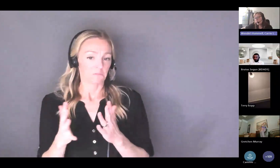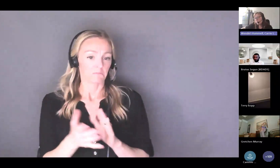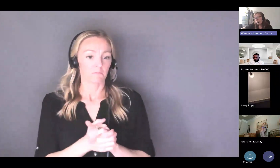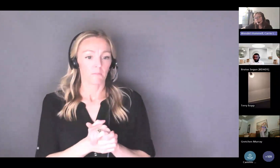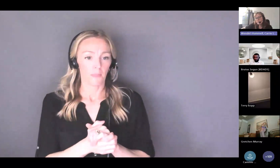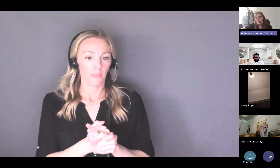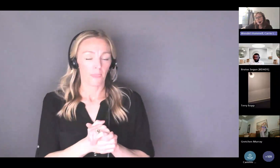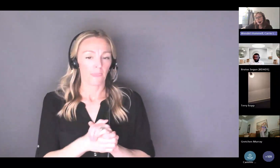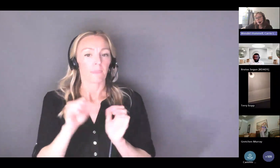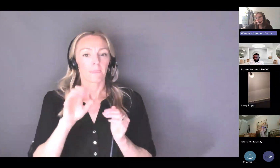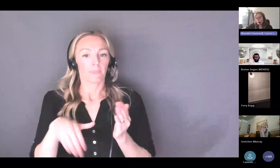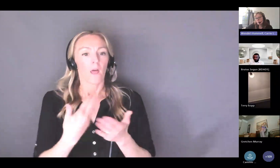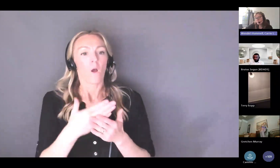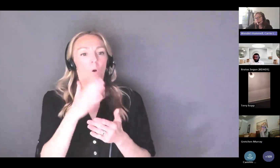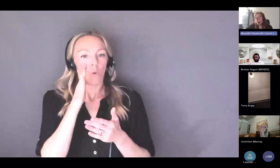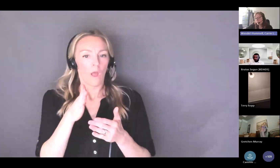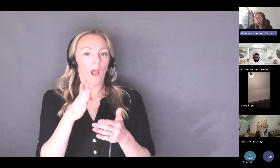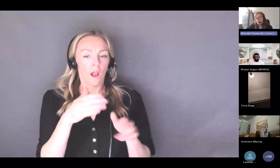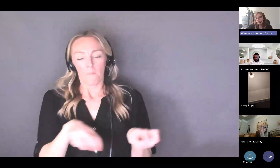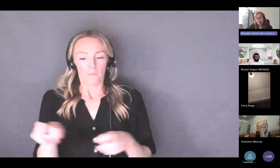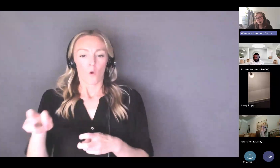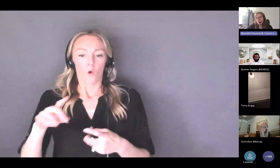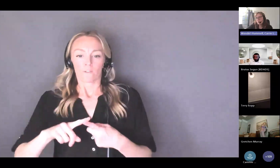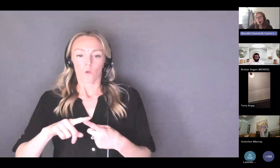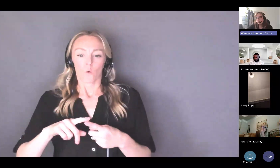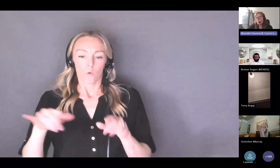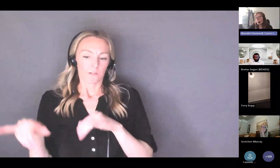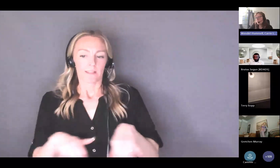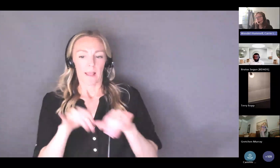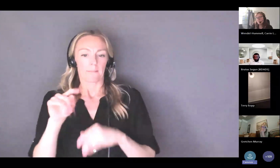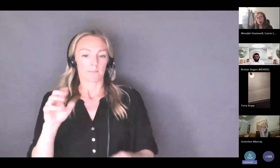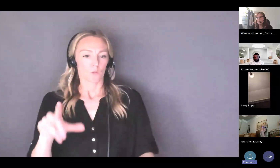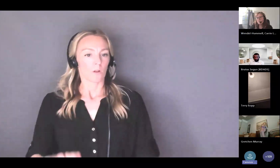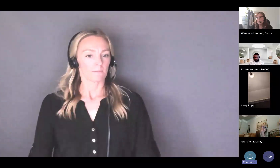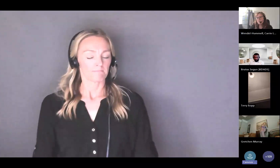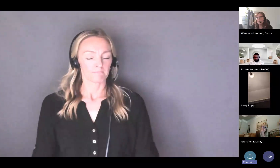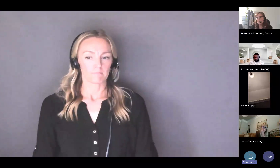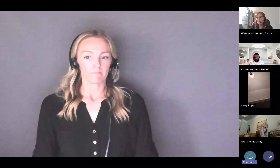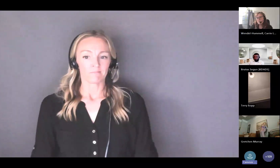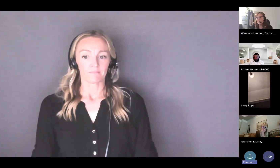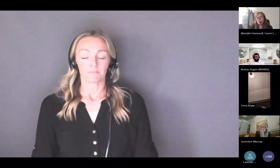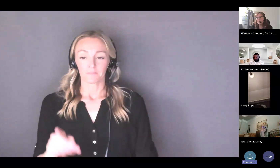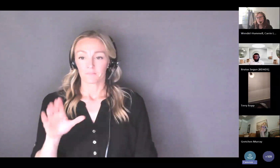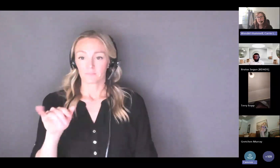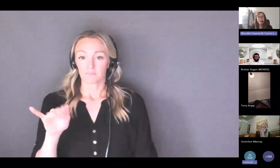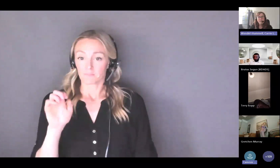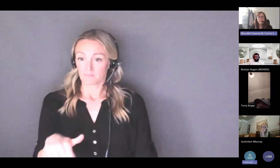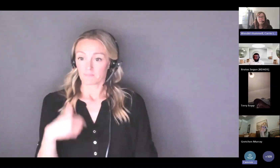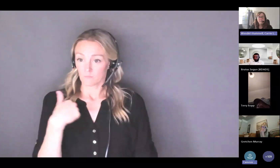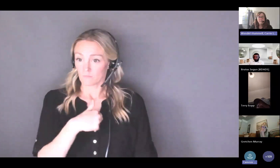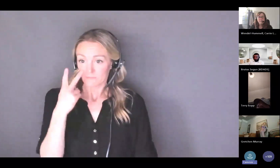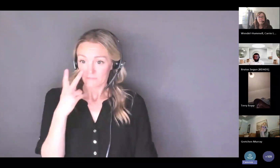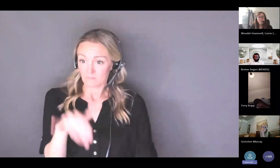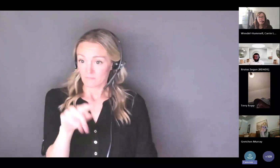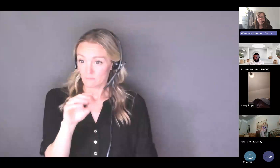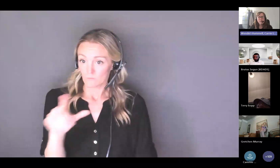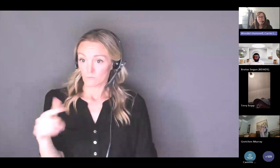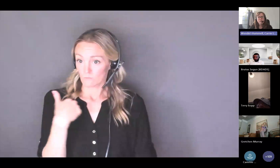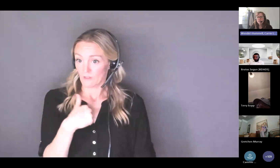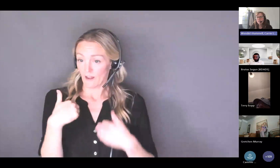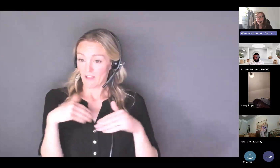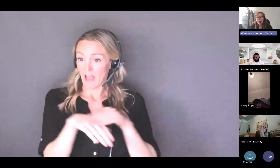So they'll all be moving to a universal using the same tool. And we see that tool. We have access to that tool.